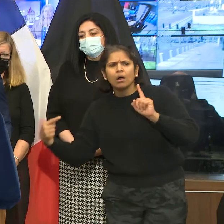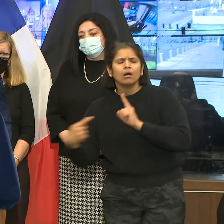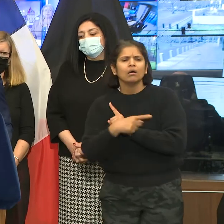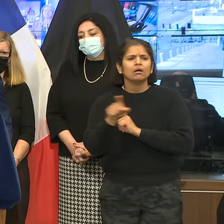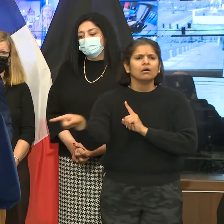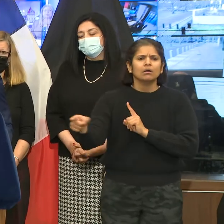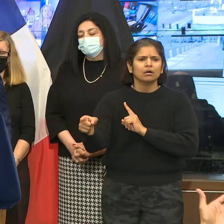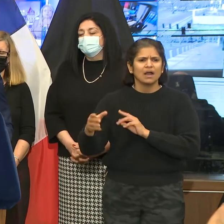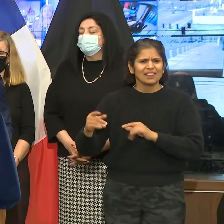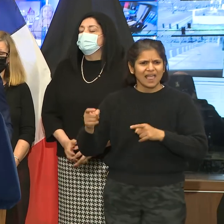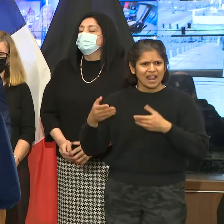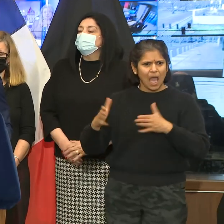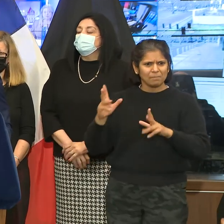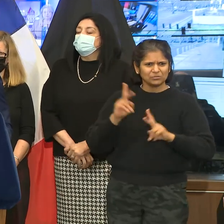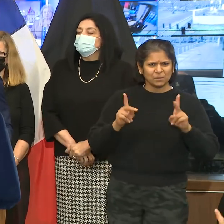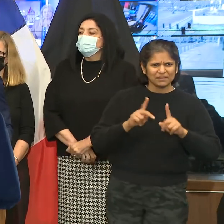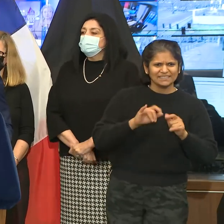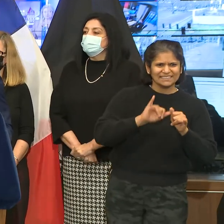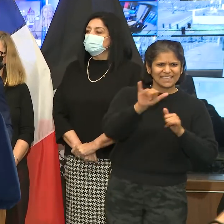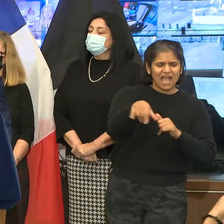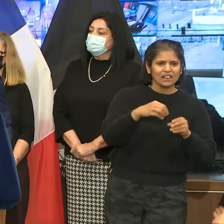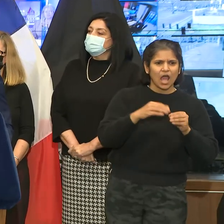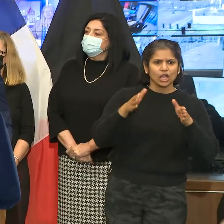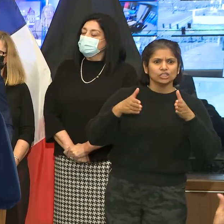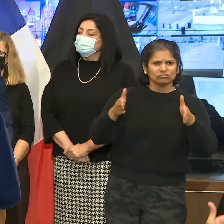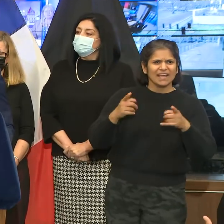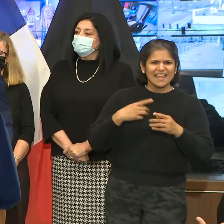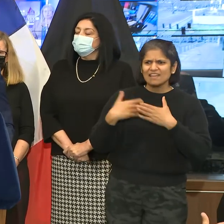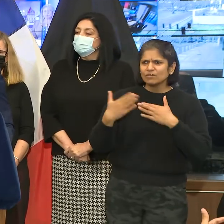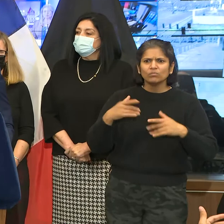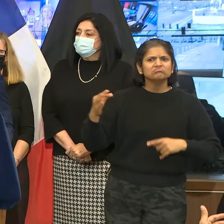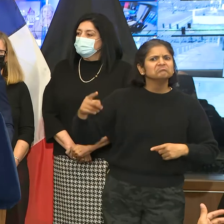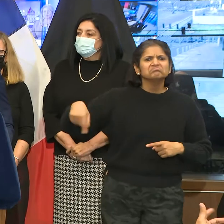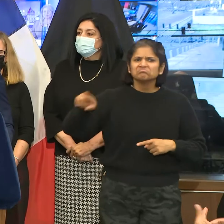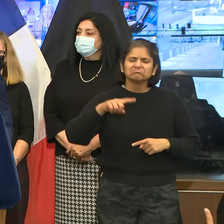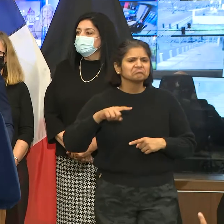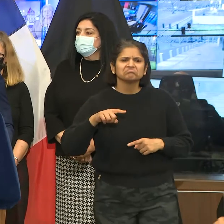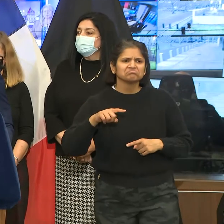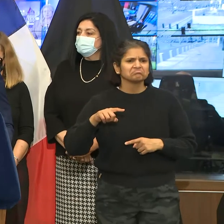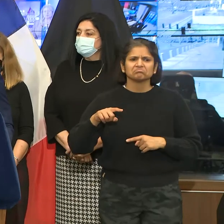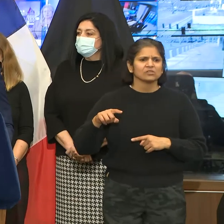Here's the area that I'm really concerned at, and we must revisit.